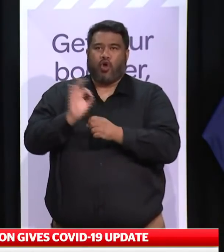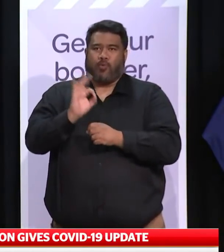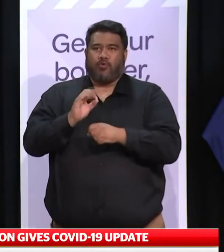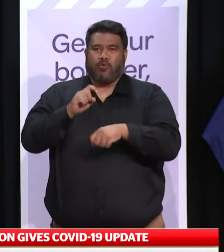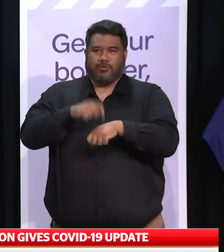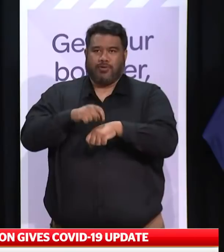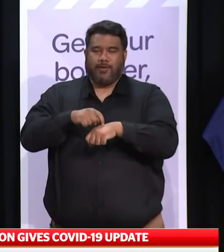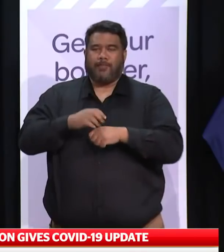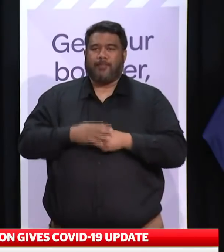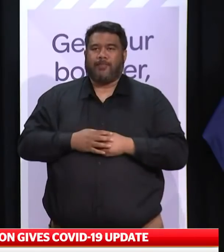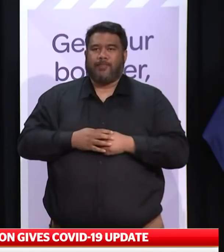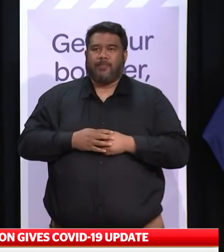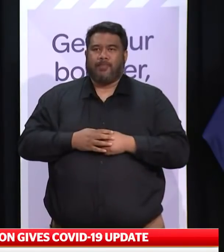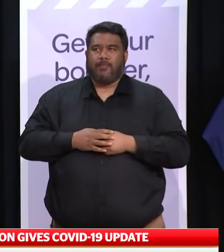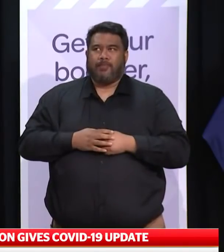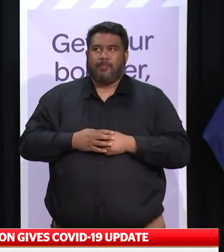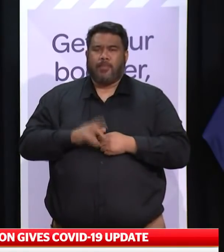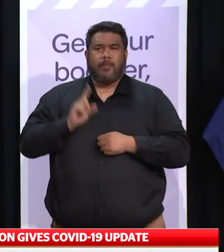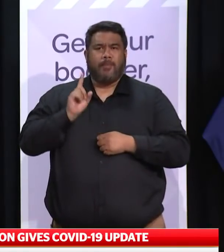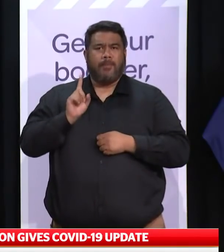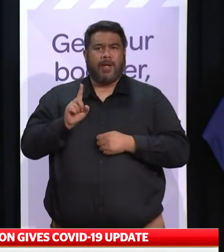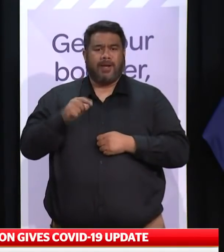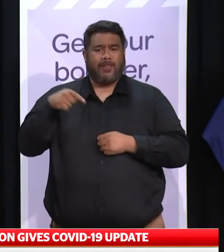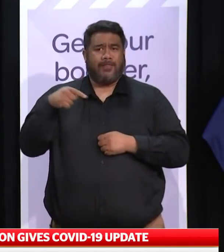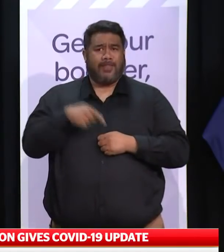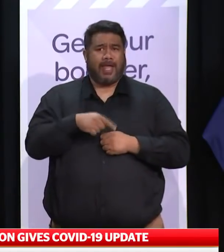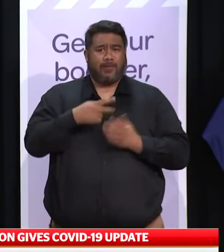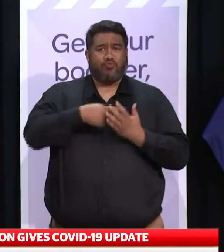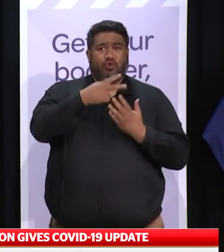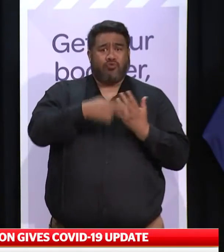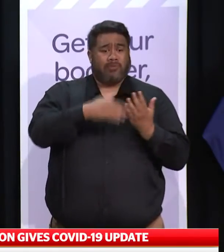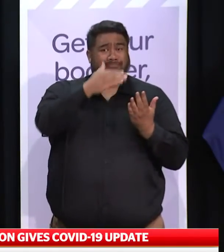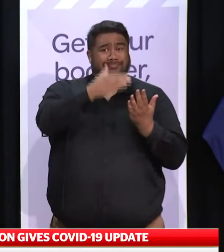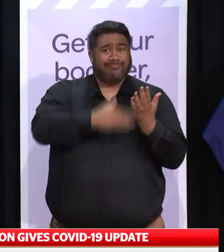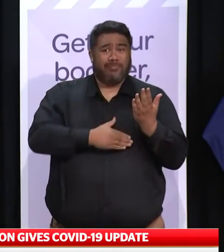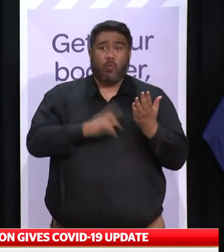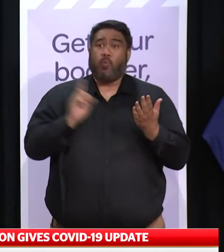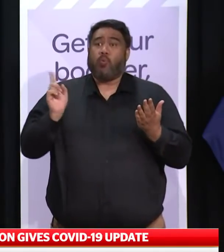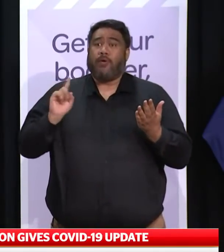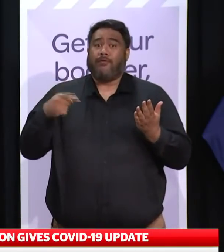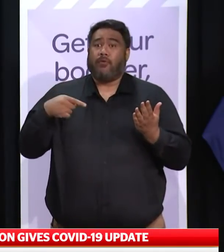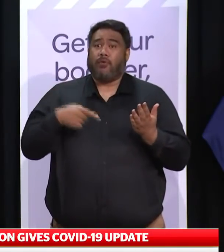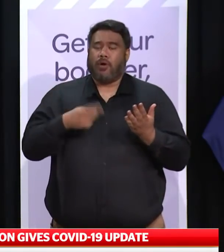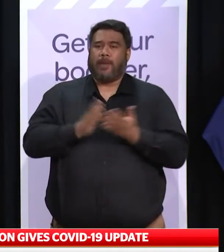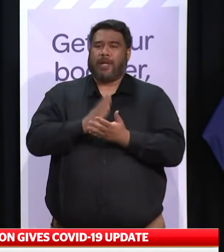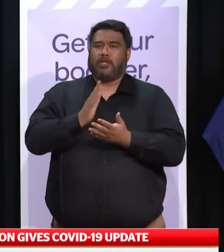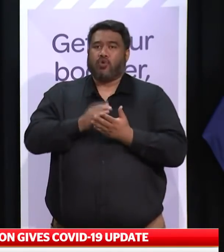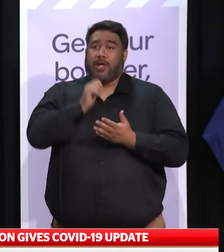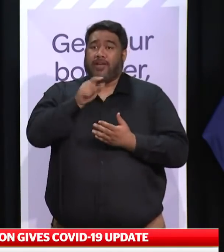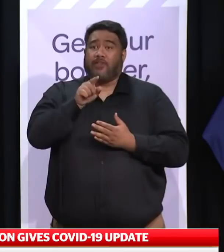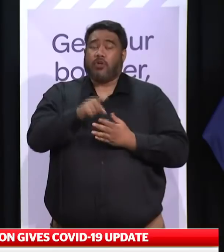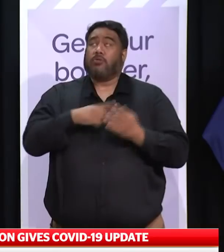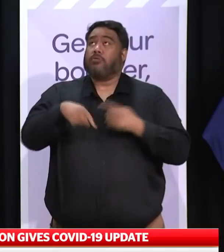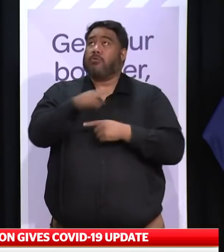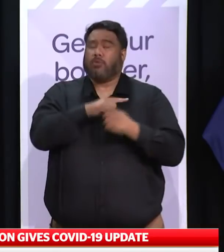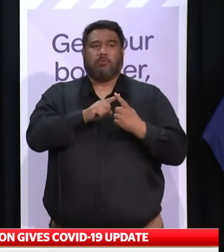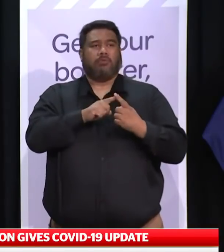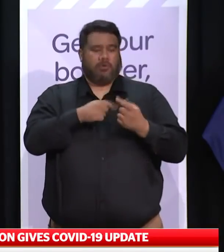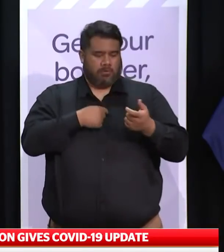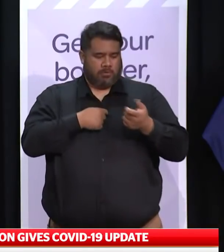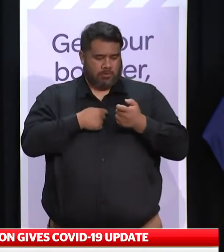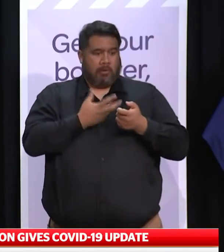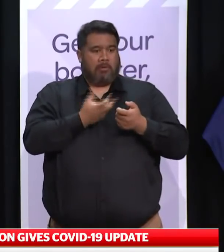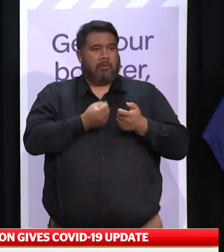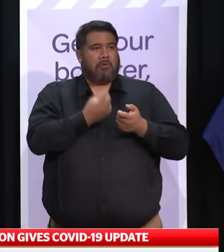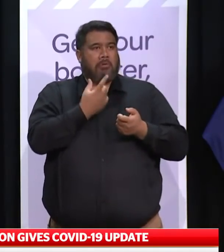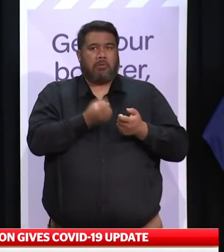important point, what that regime is about is making sure that if you are a contact, you can be tested and then still go